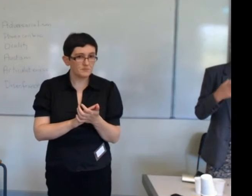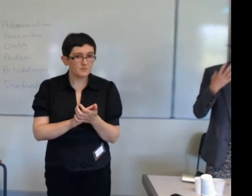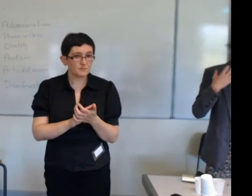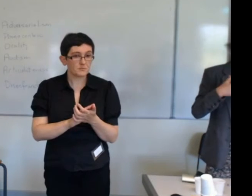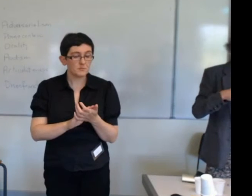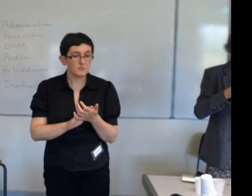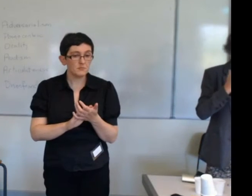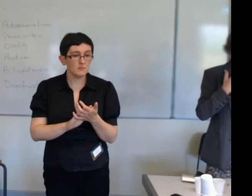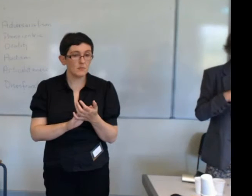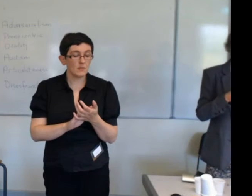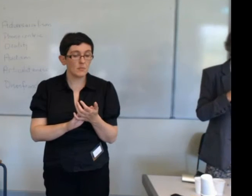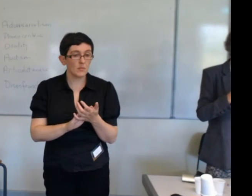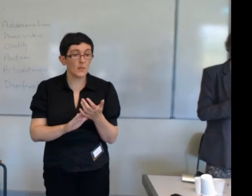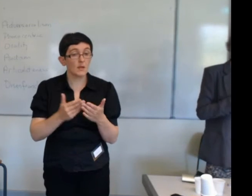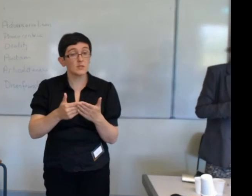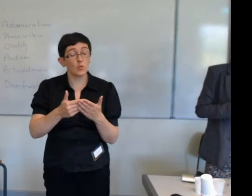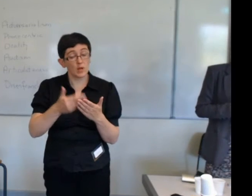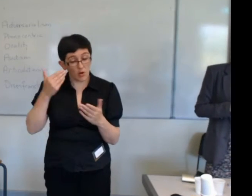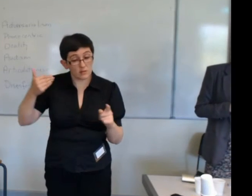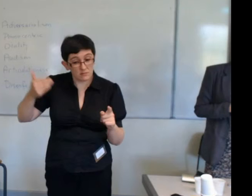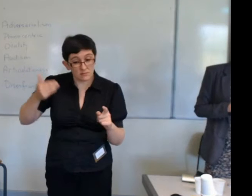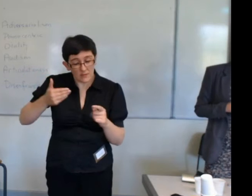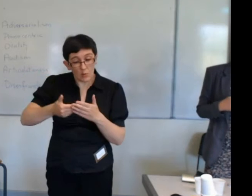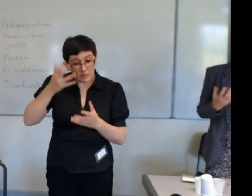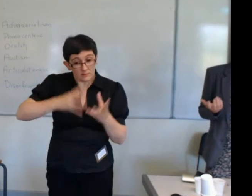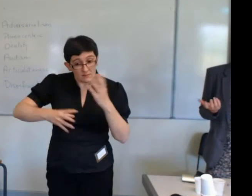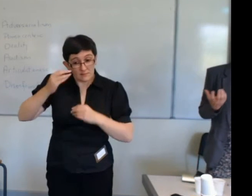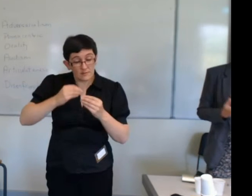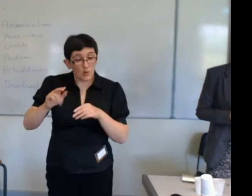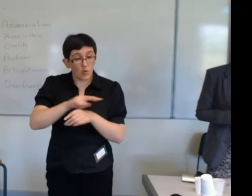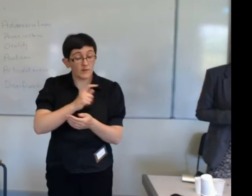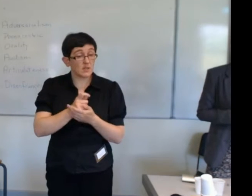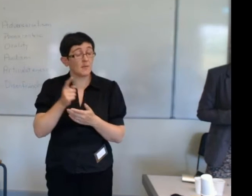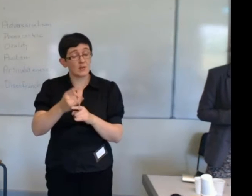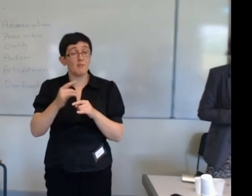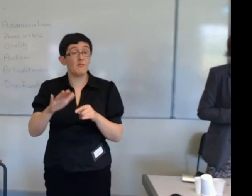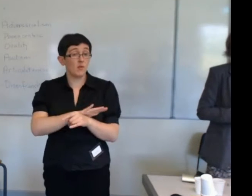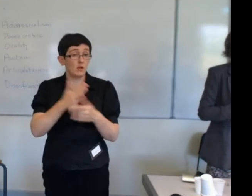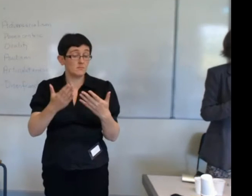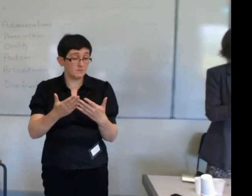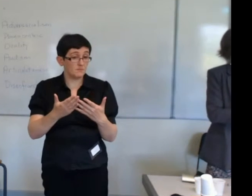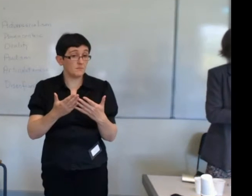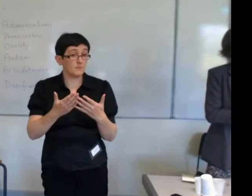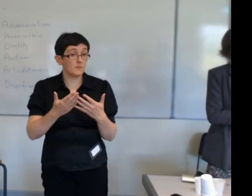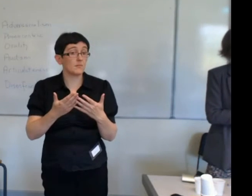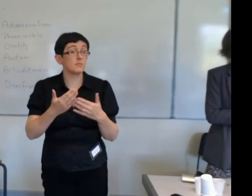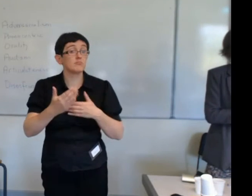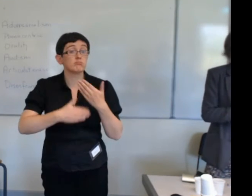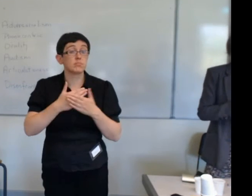had learned that over a period of time, and I think that was very helpful, because when it came then to our connection with